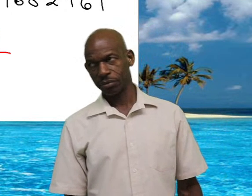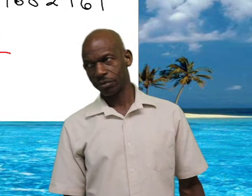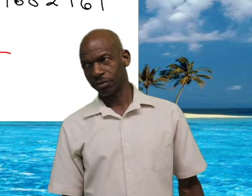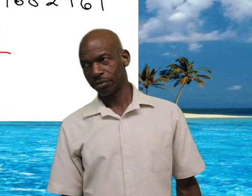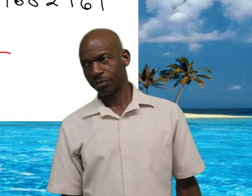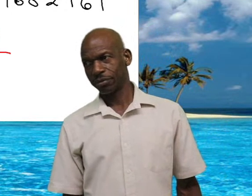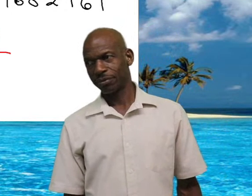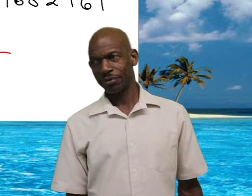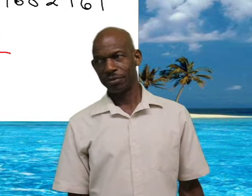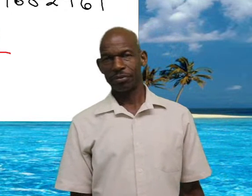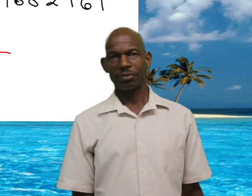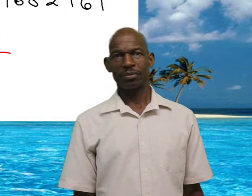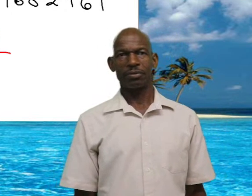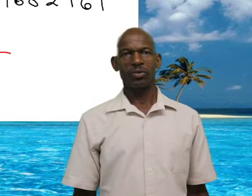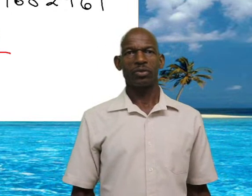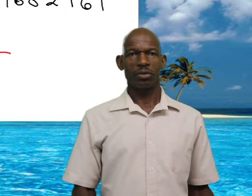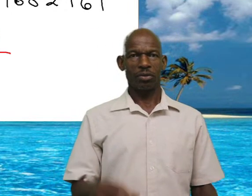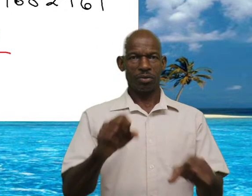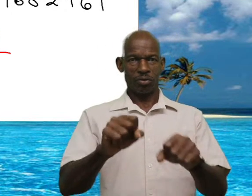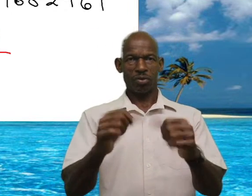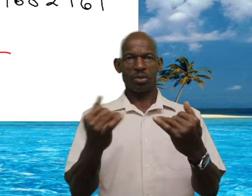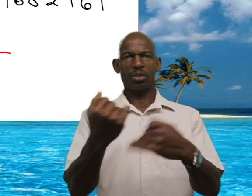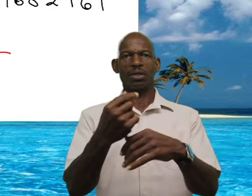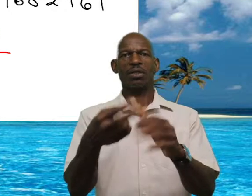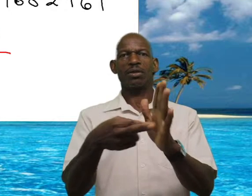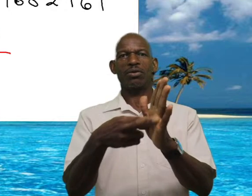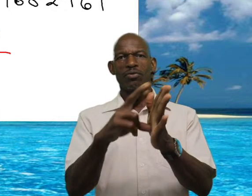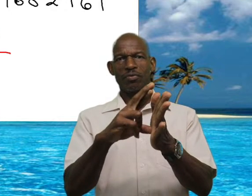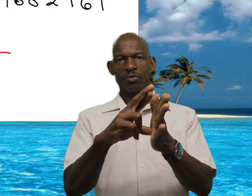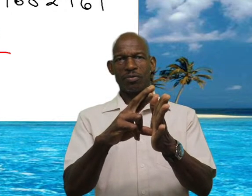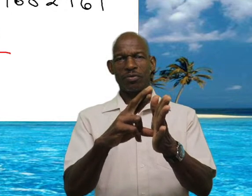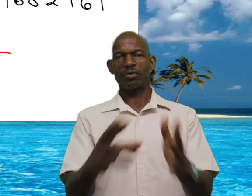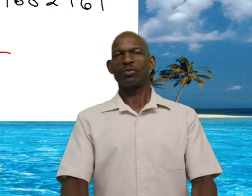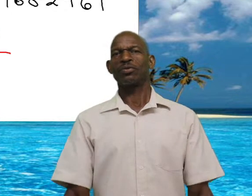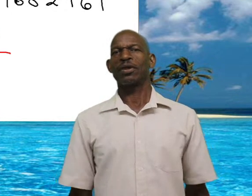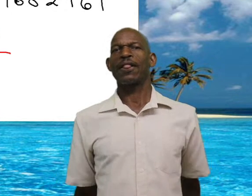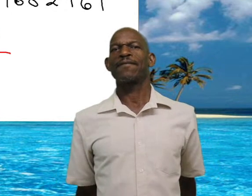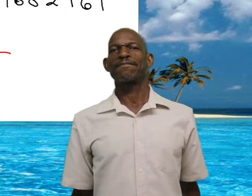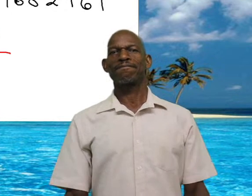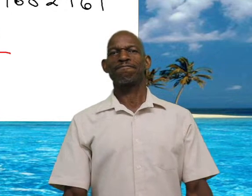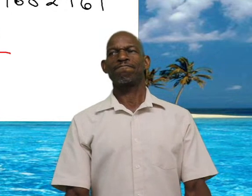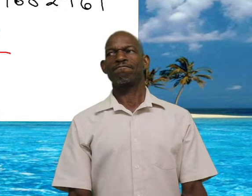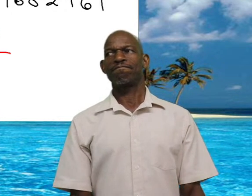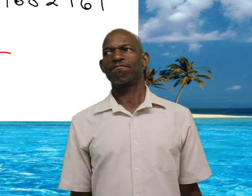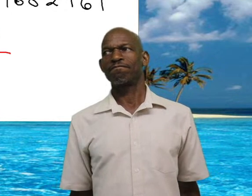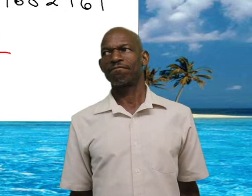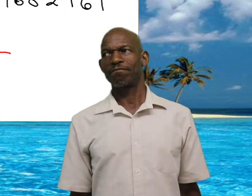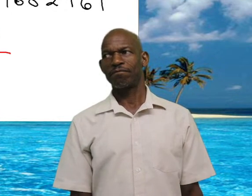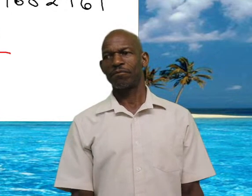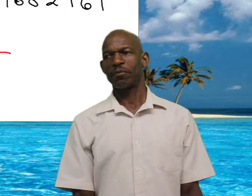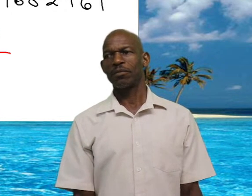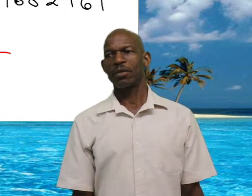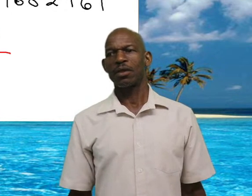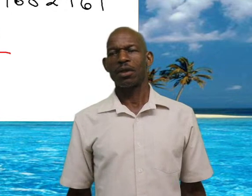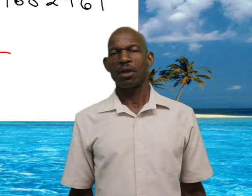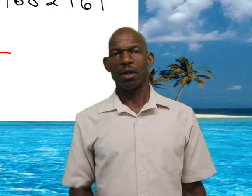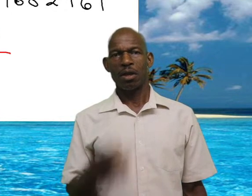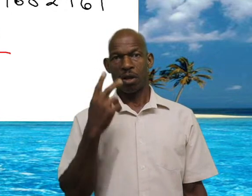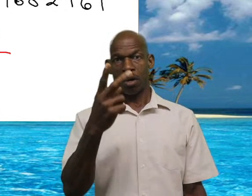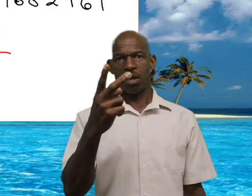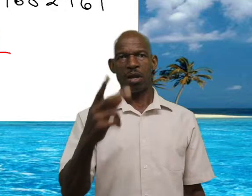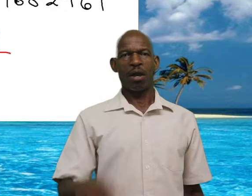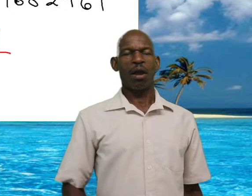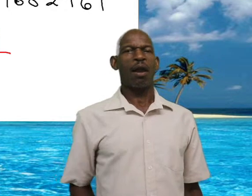so today in our assessment for part 2, we are looking at where we were focusing on